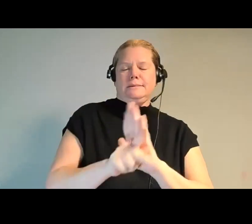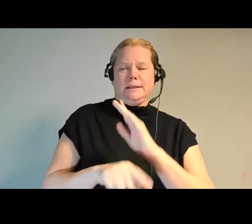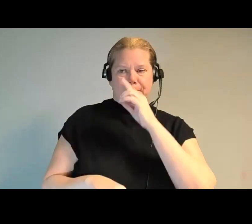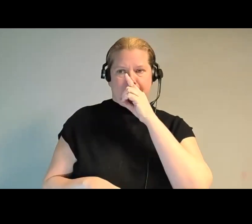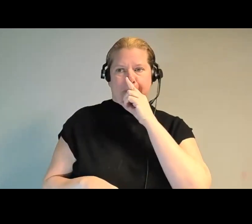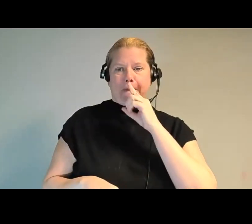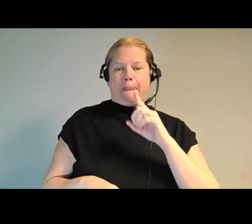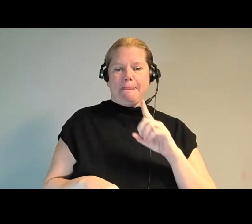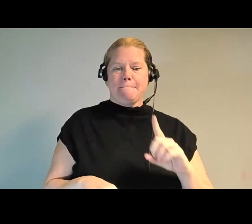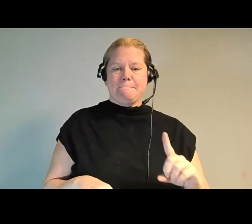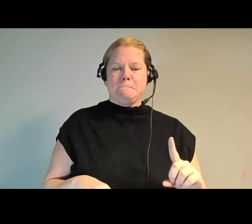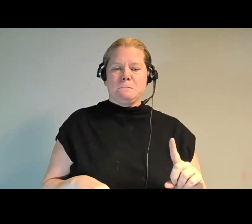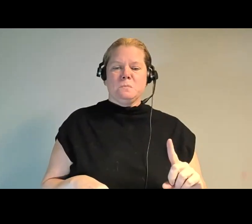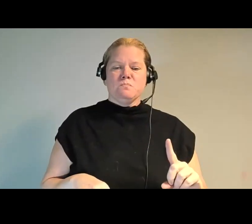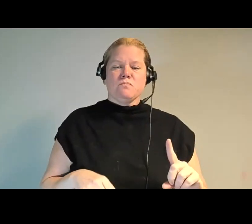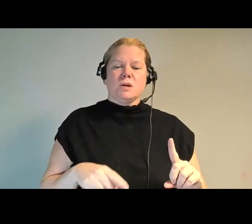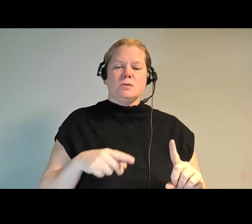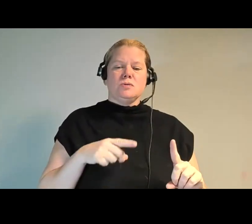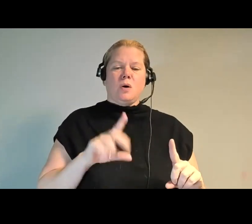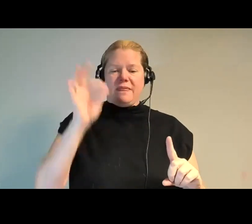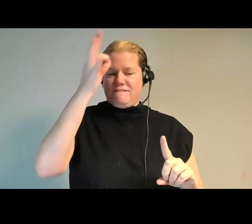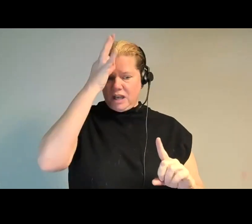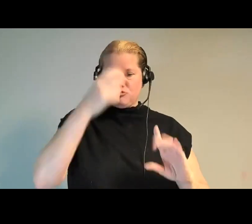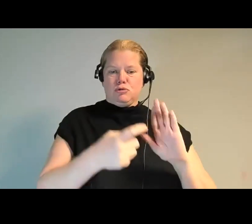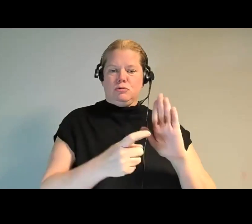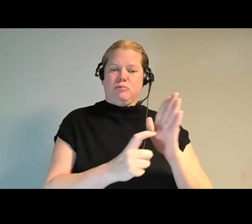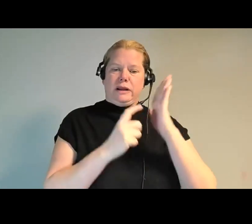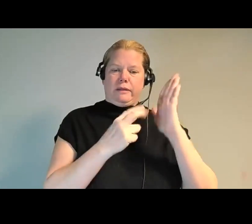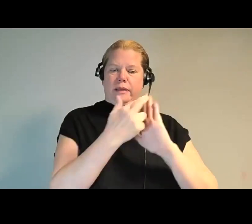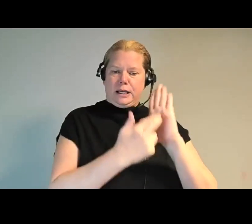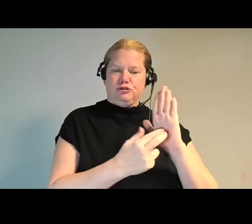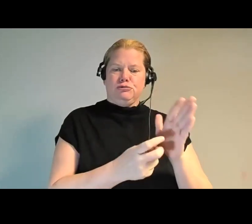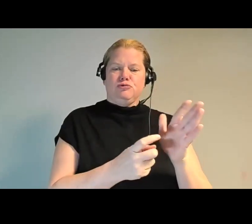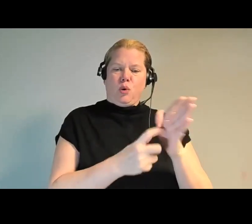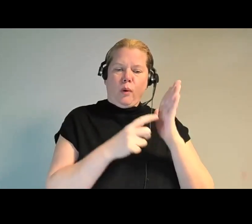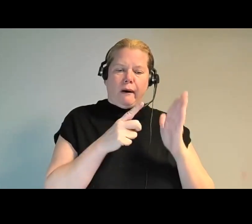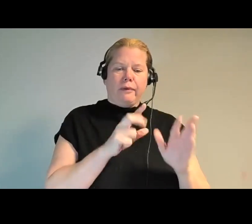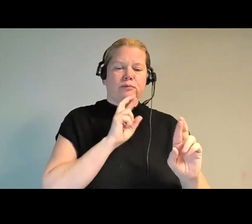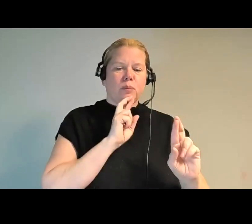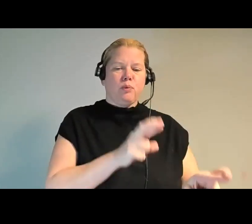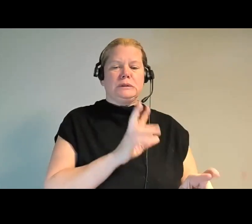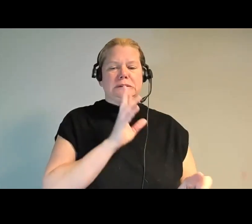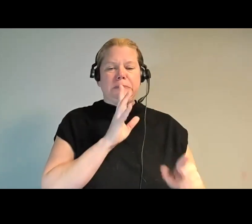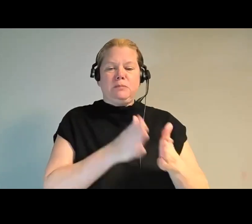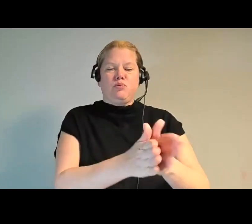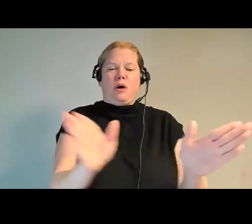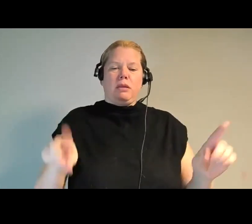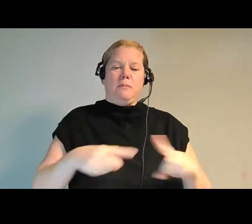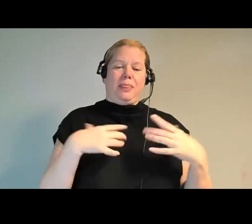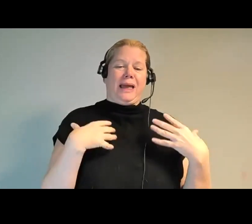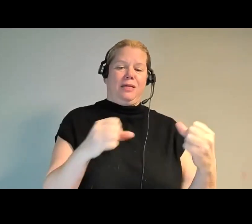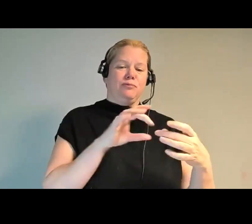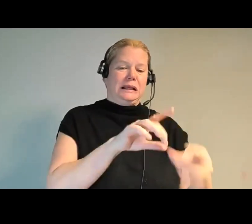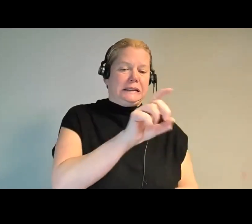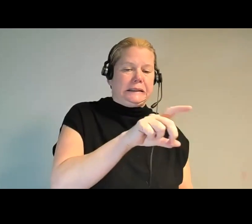really speak broadly to the health related needs, including social determinants of health,